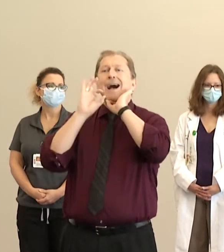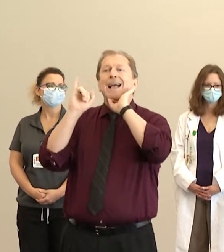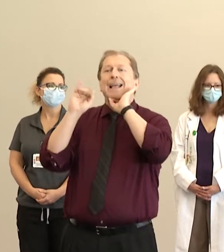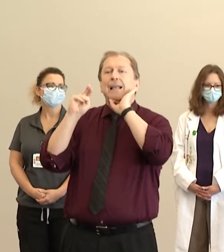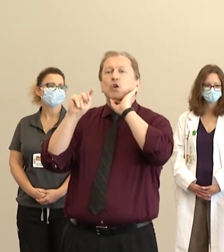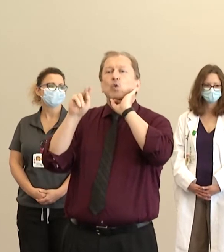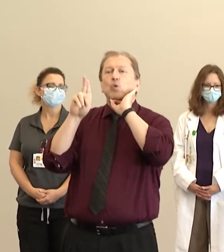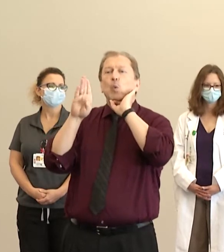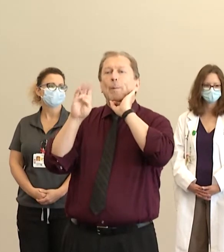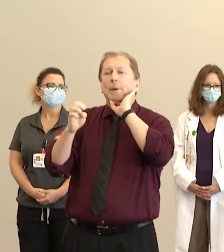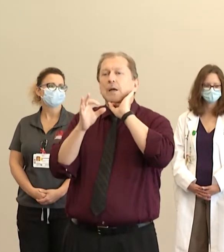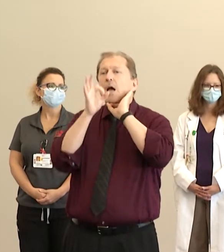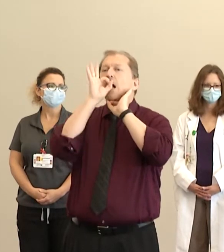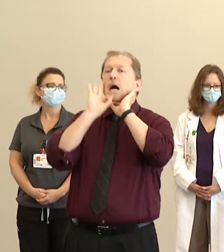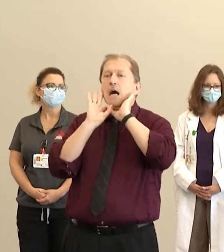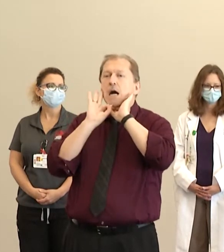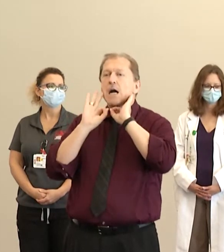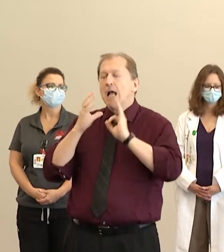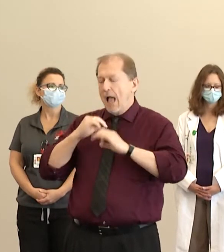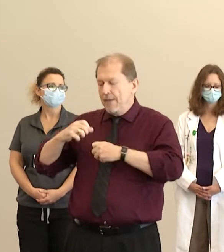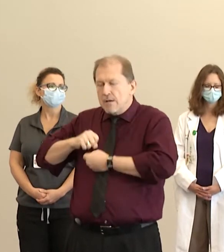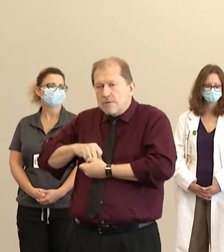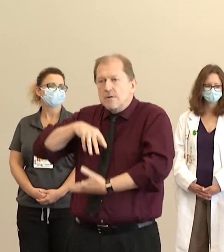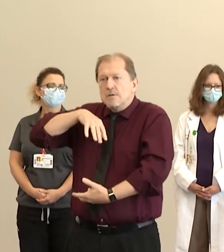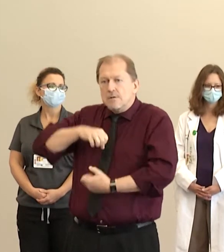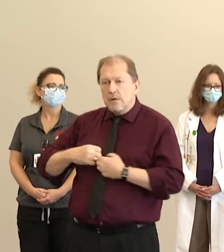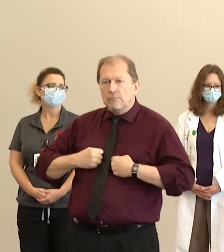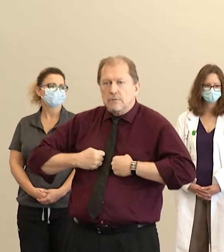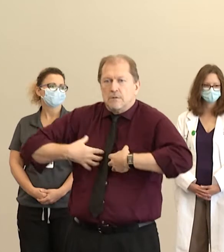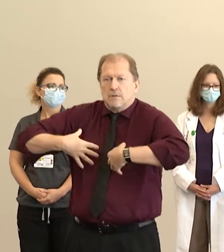ventilating, and caring for COVID-19 patients.